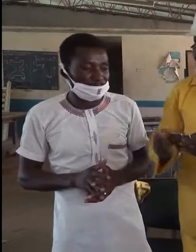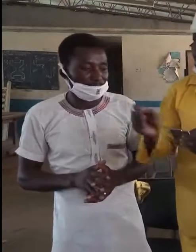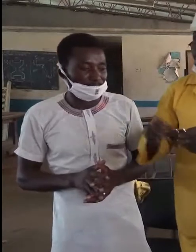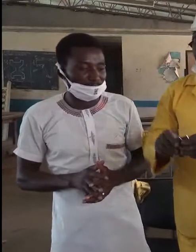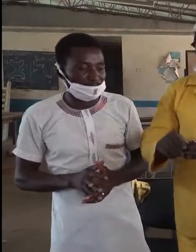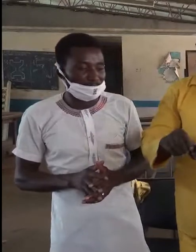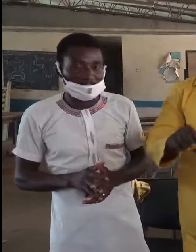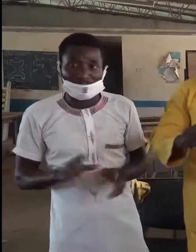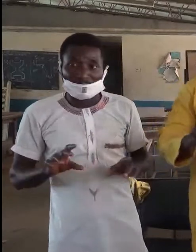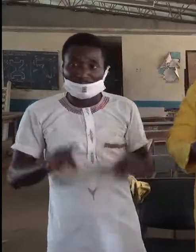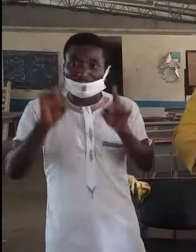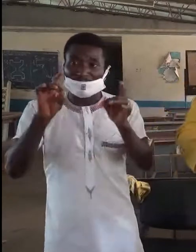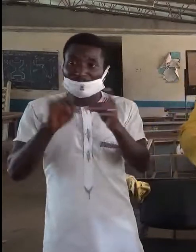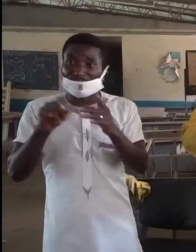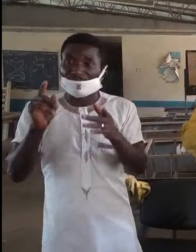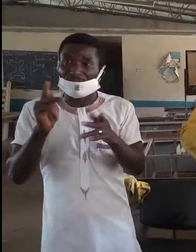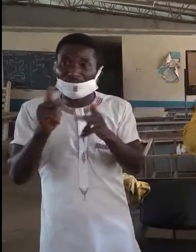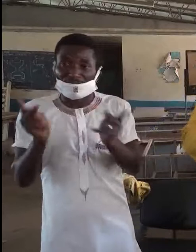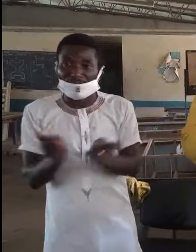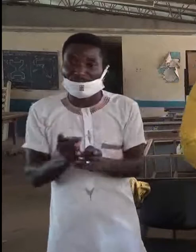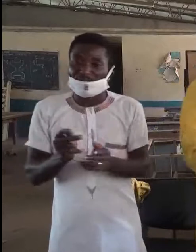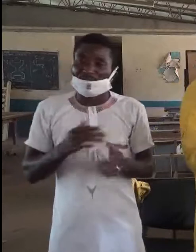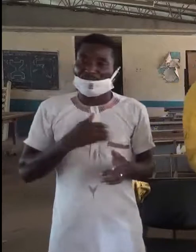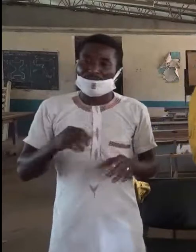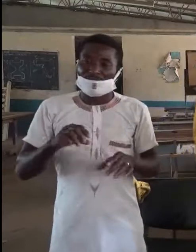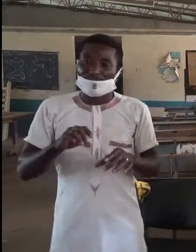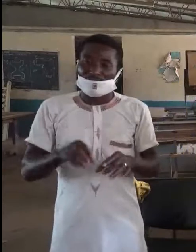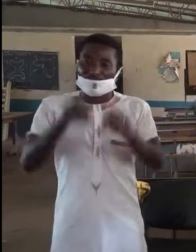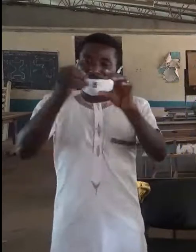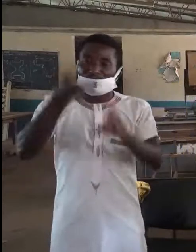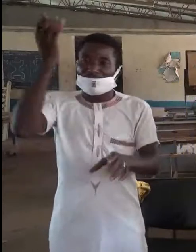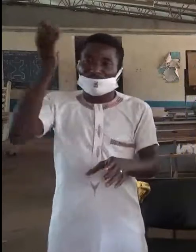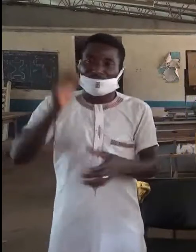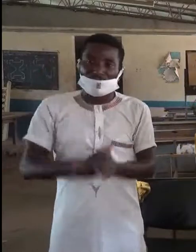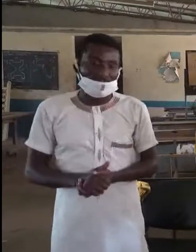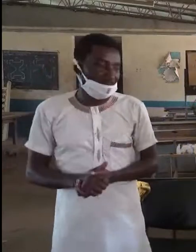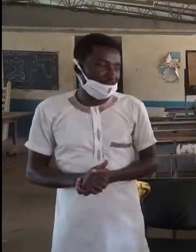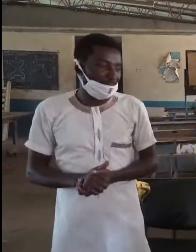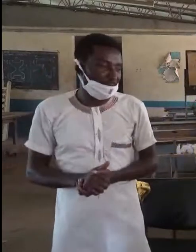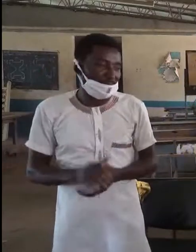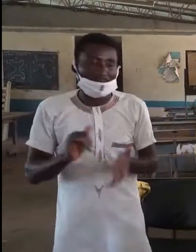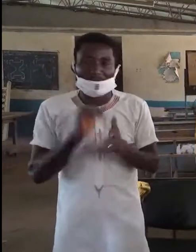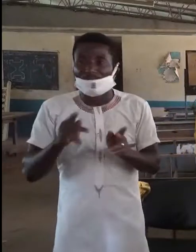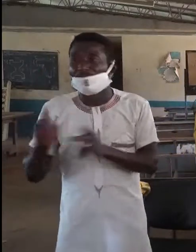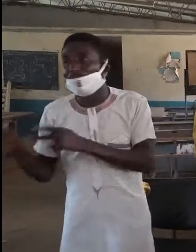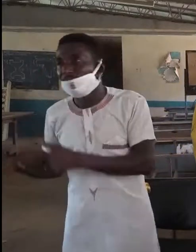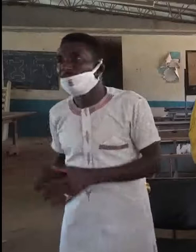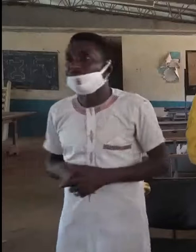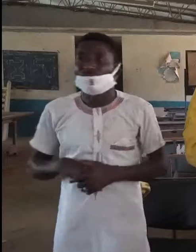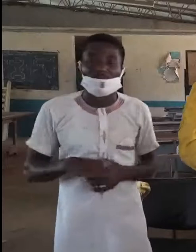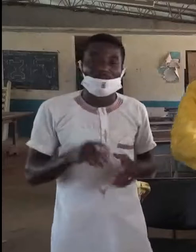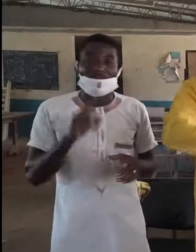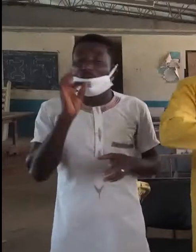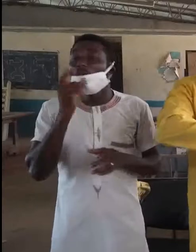We'll now take it to the vise, bench vise, and pull it off. That is the process